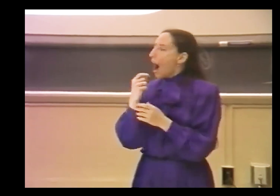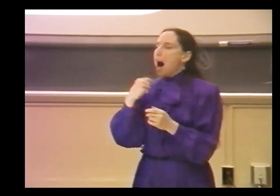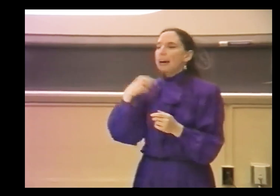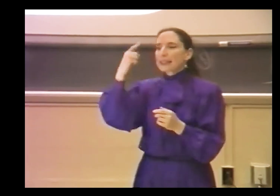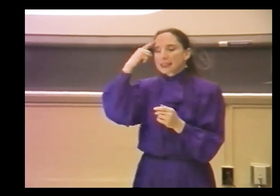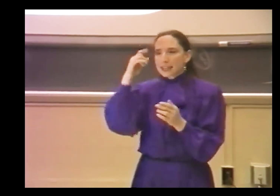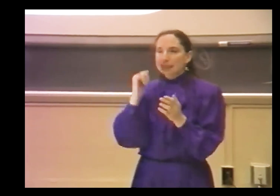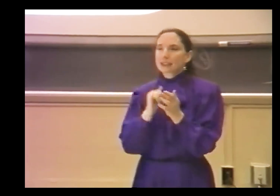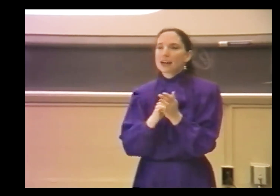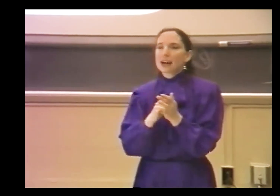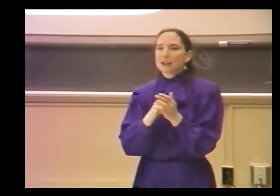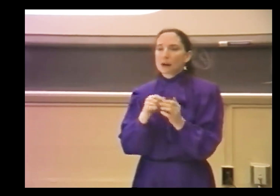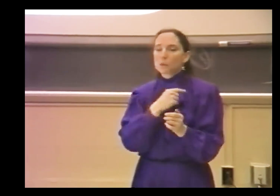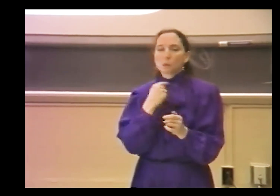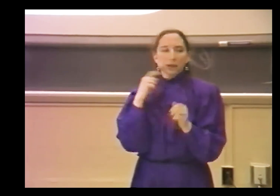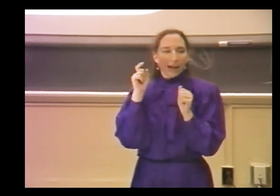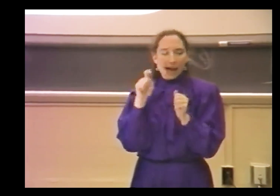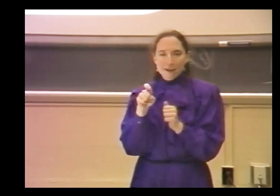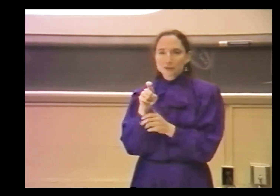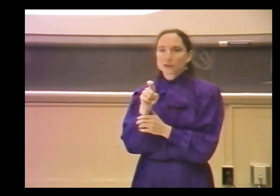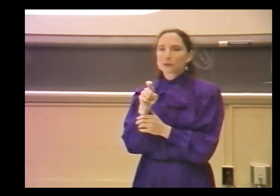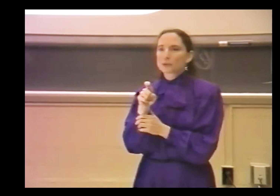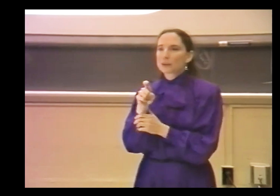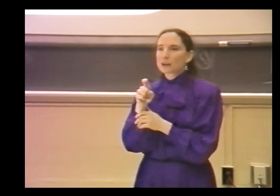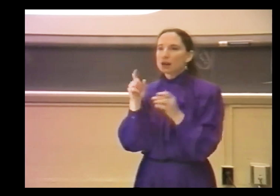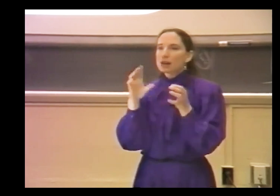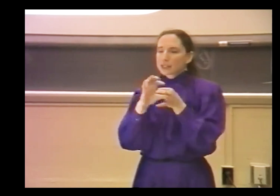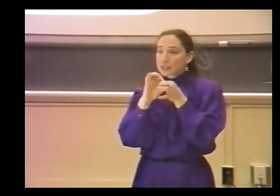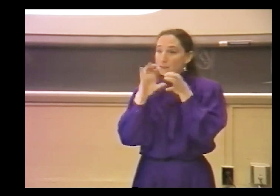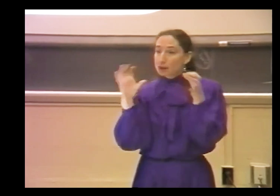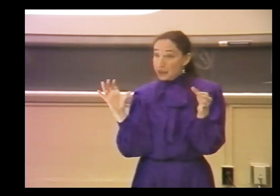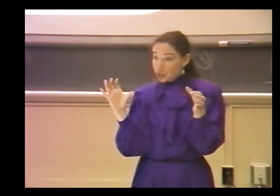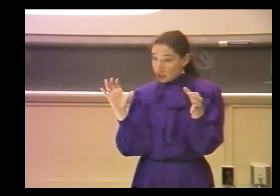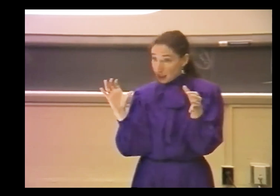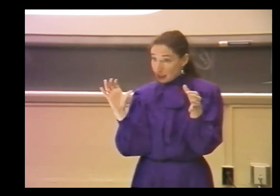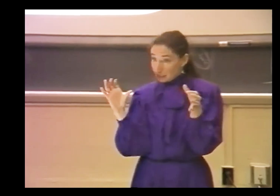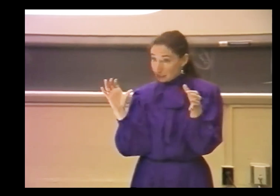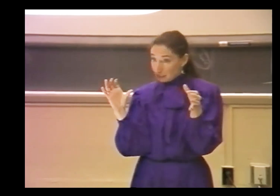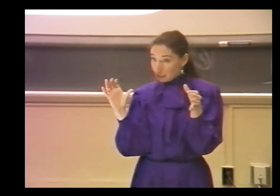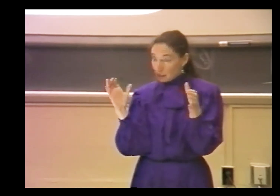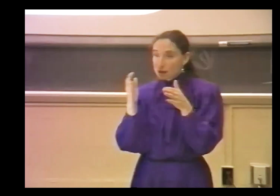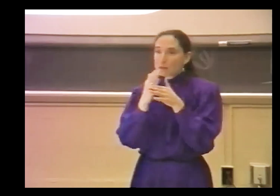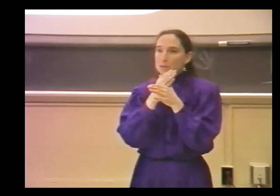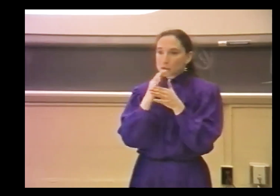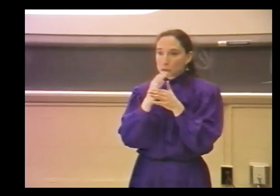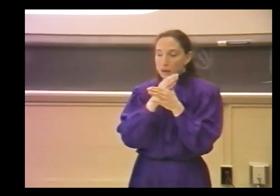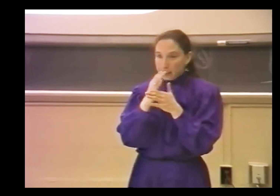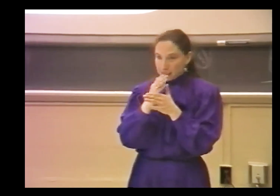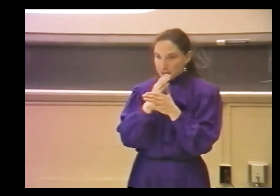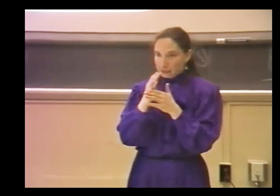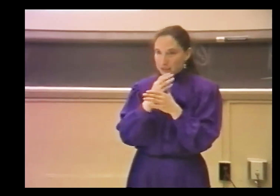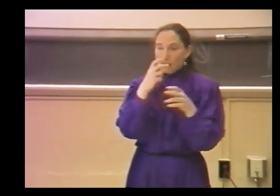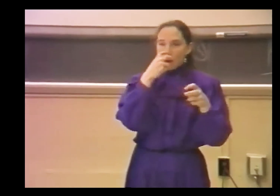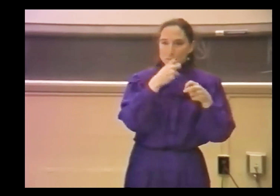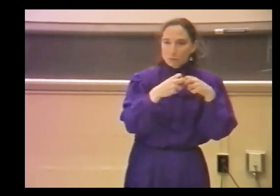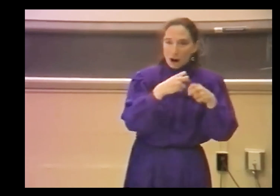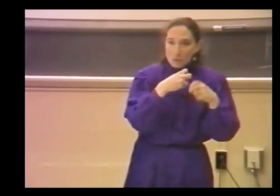I think that we have to differentiate between